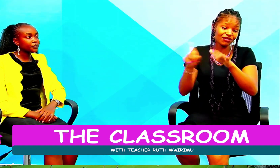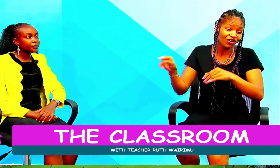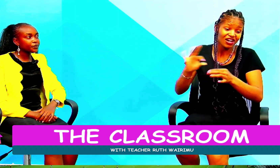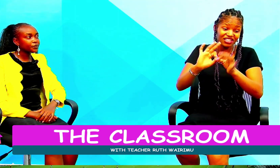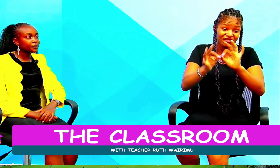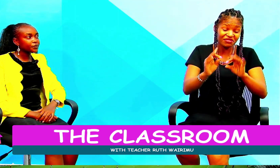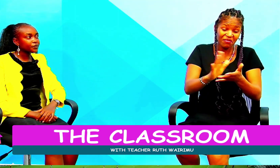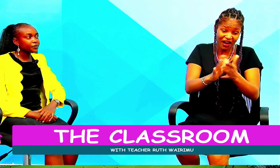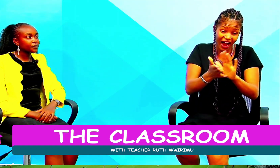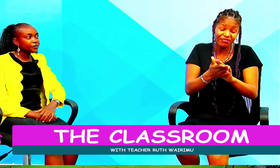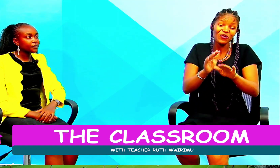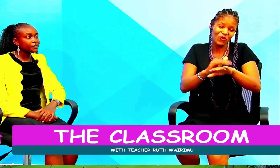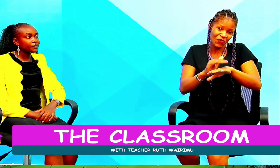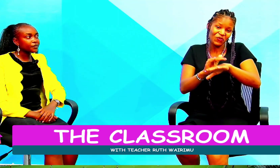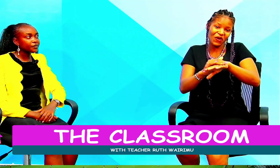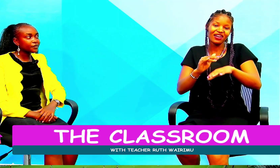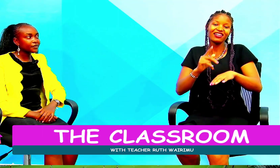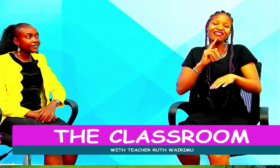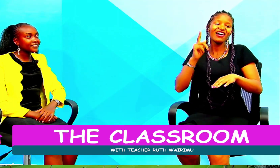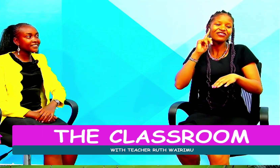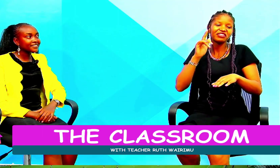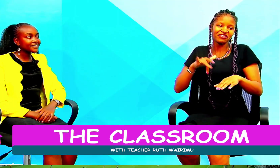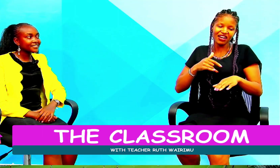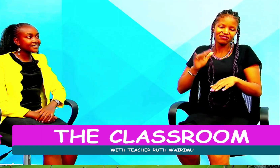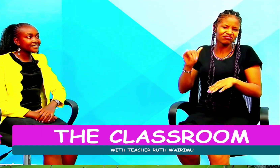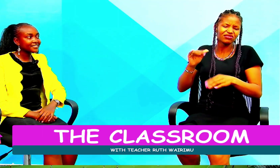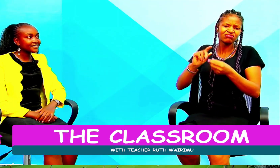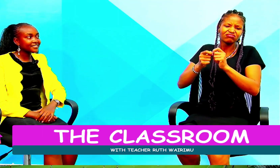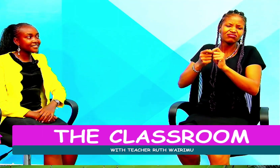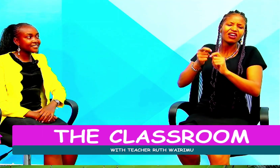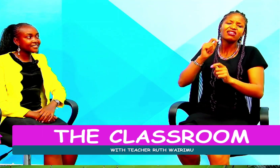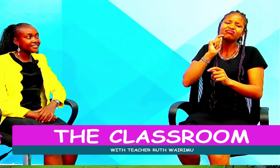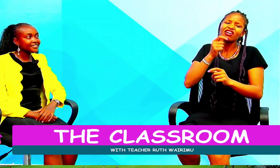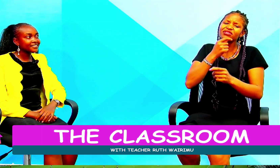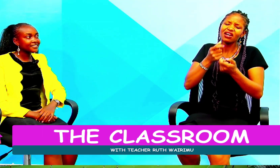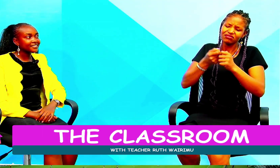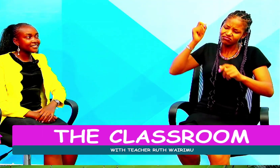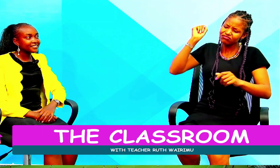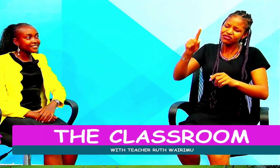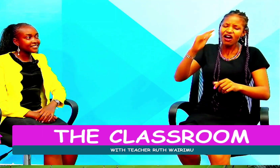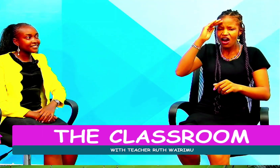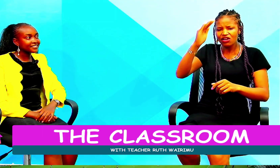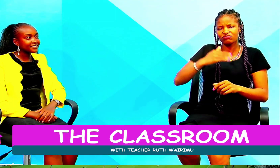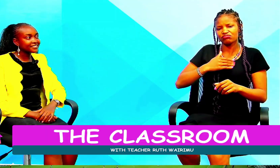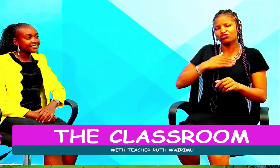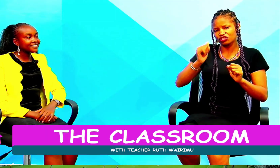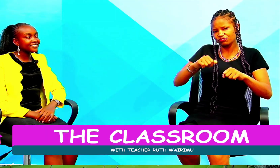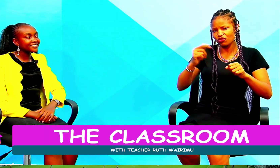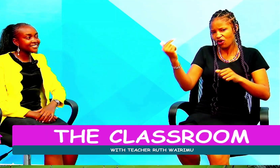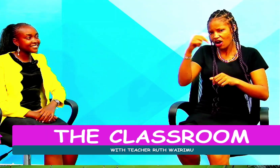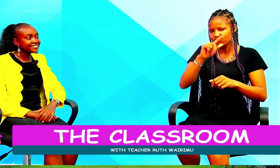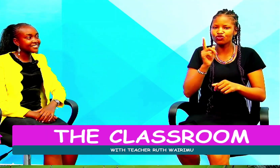deaf people are very eager to help interpreters become experts.